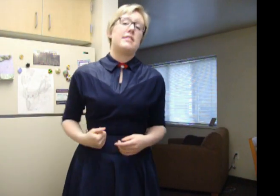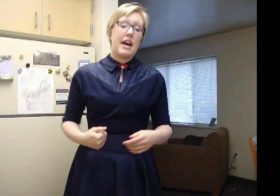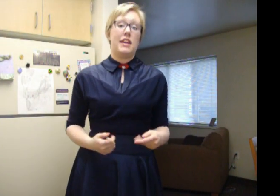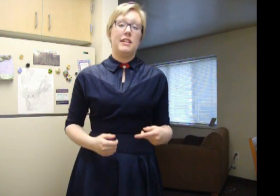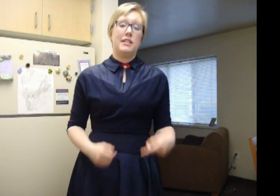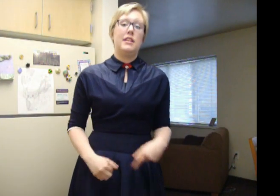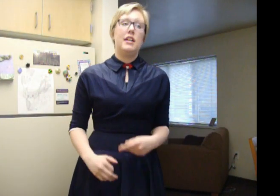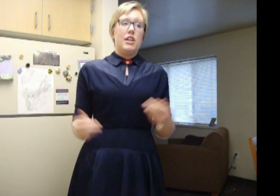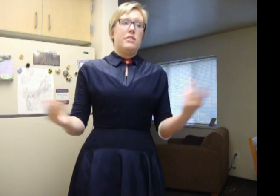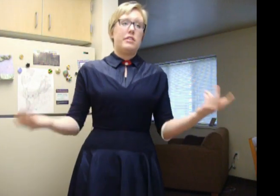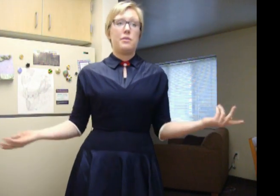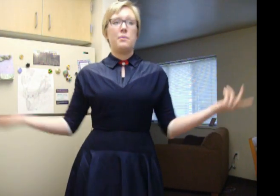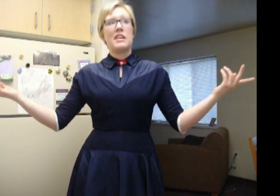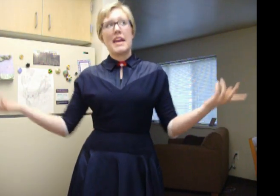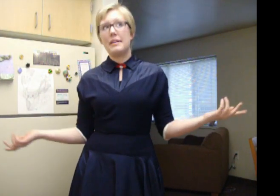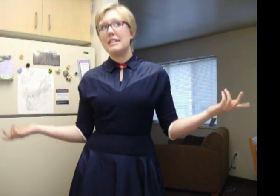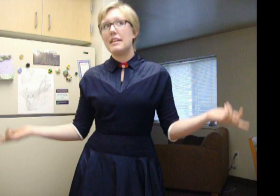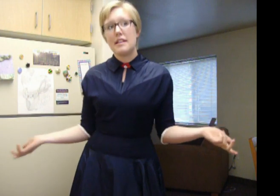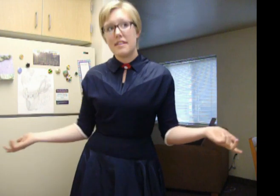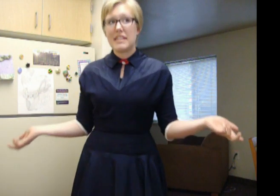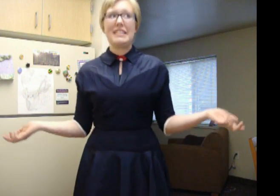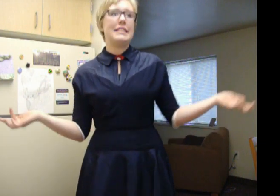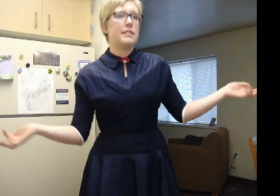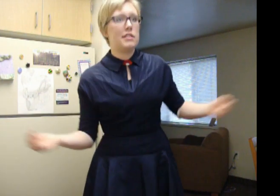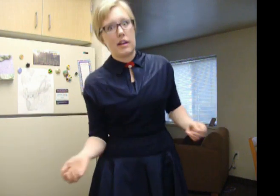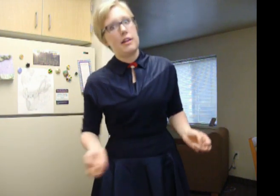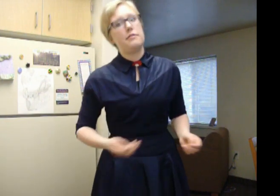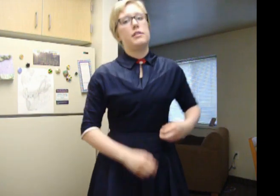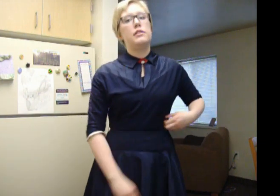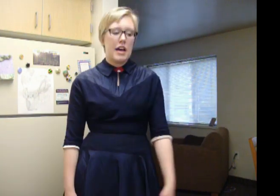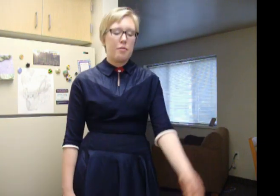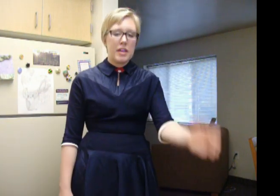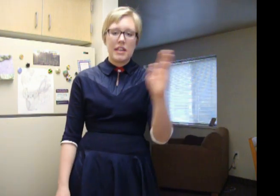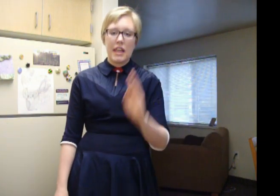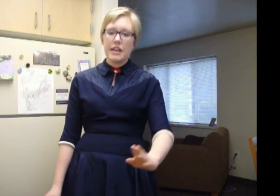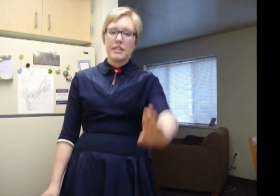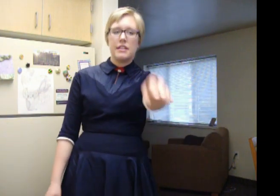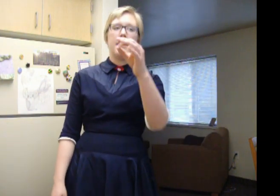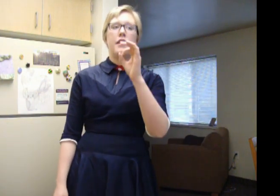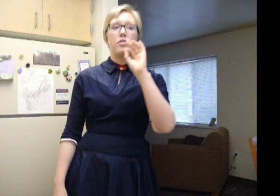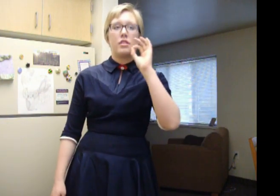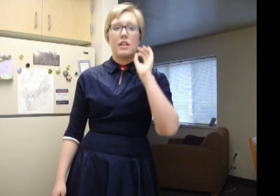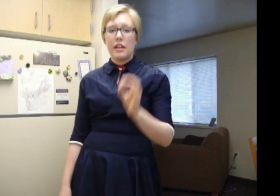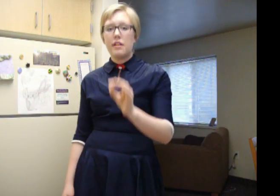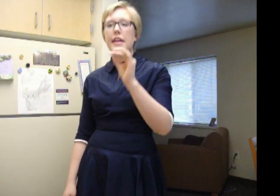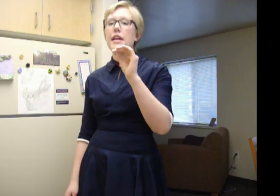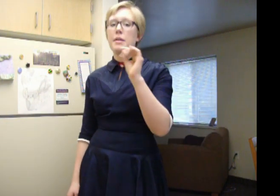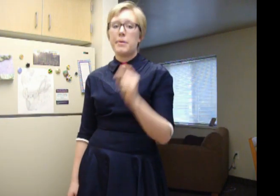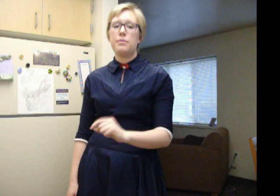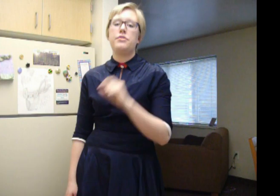guy. So you can't really say anything. Sorry, love. I mean, unless there's clearly an abusive